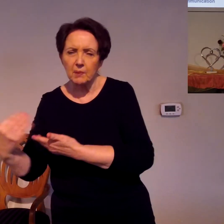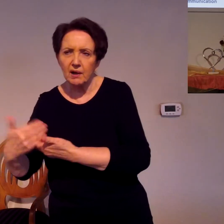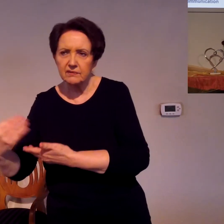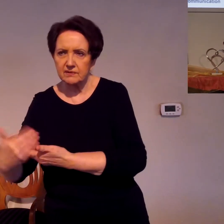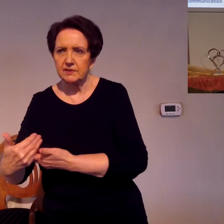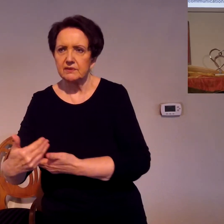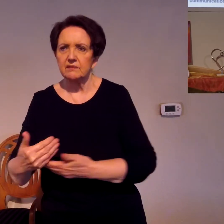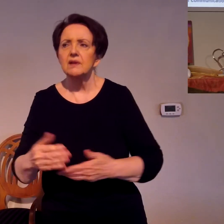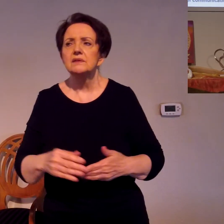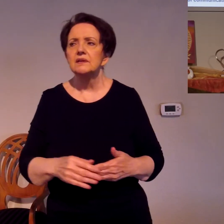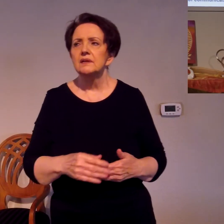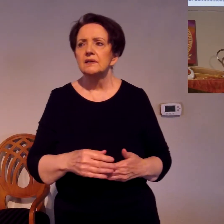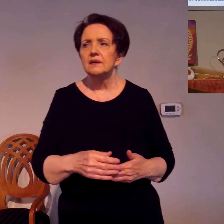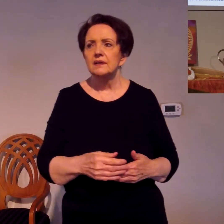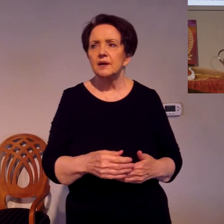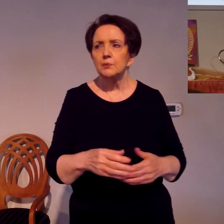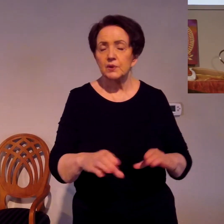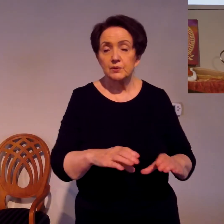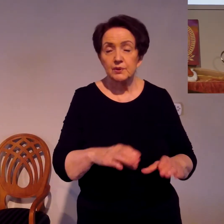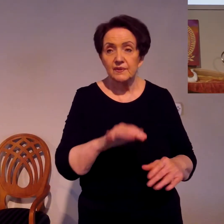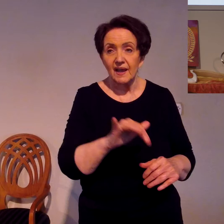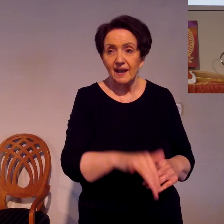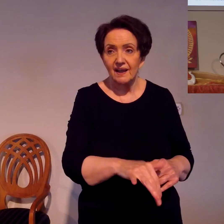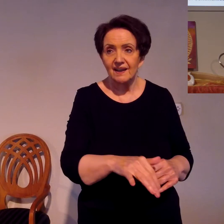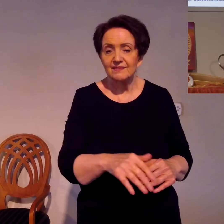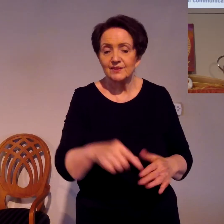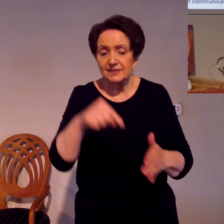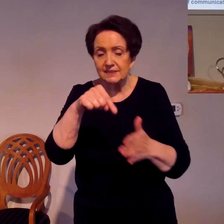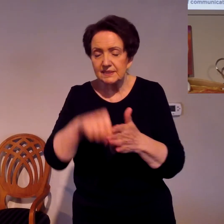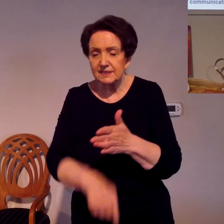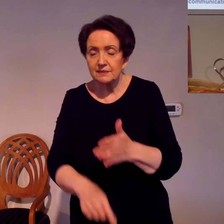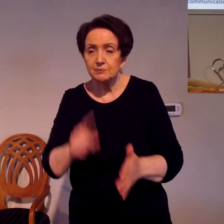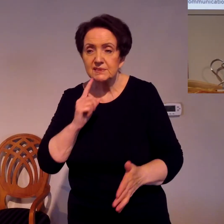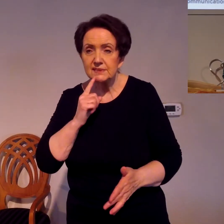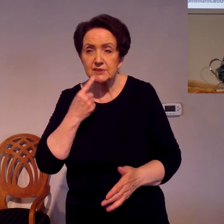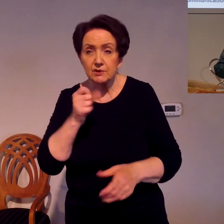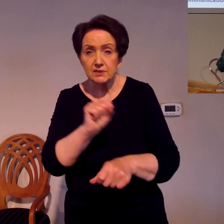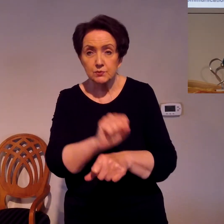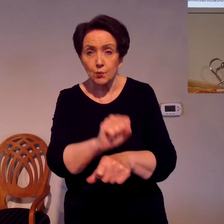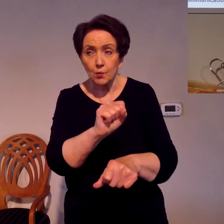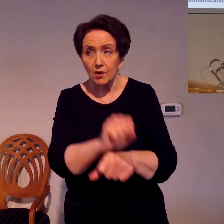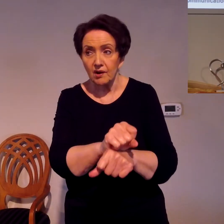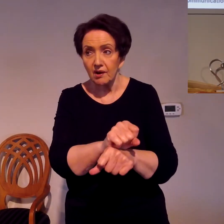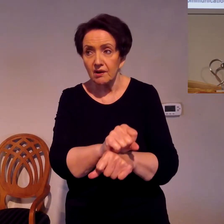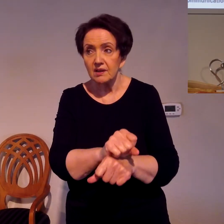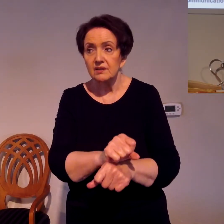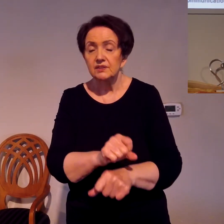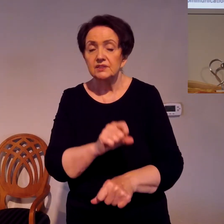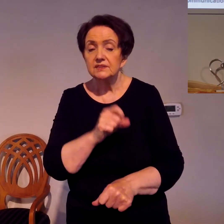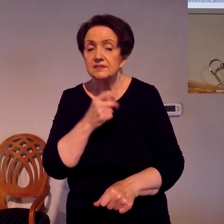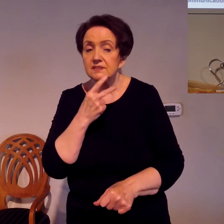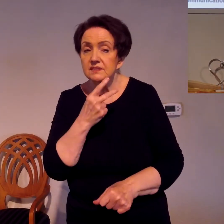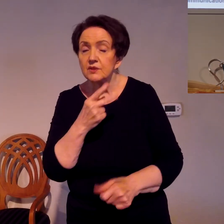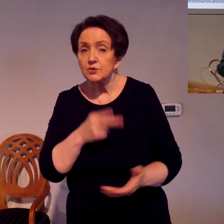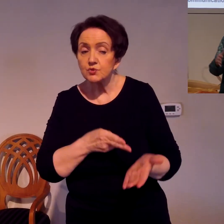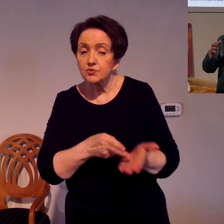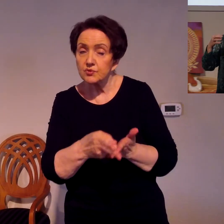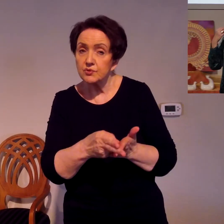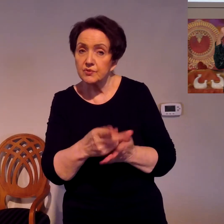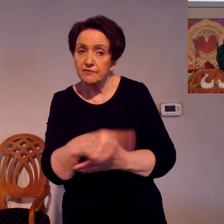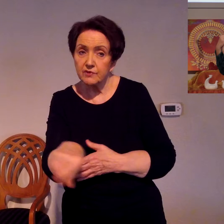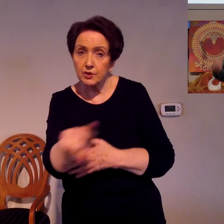And then when we're doing the deep and serious work to actually see the truth of you